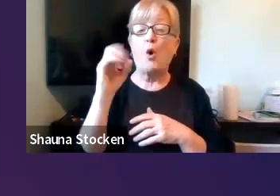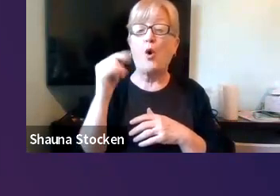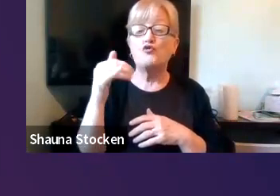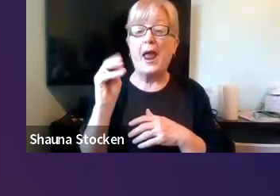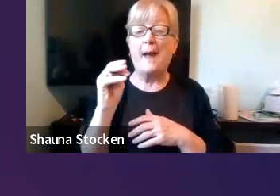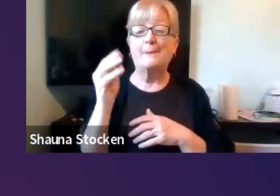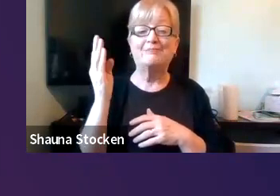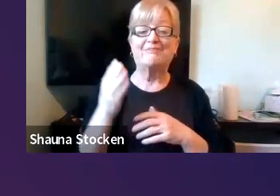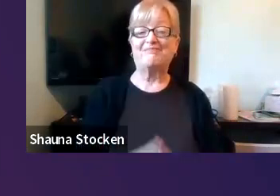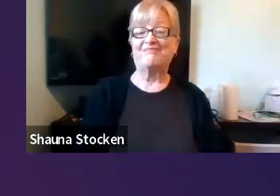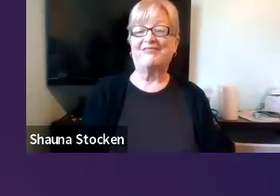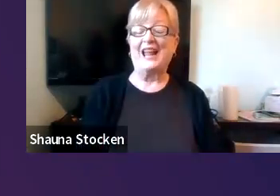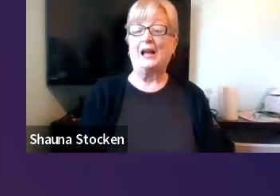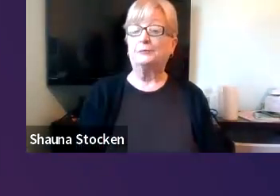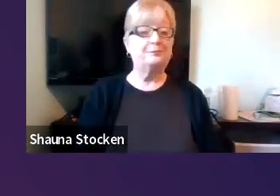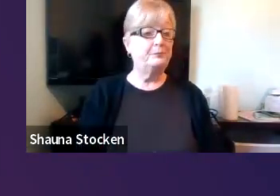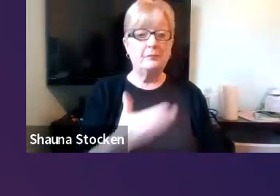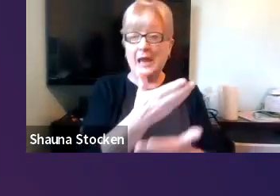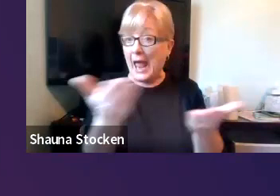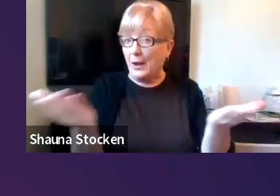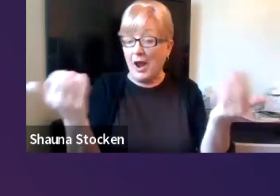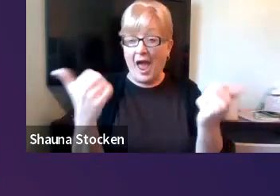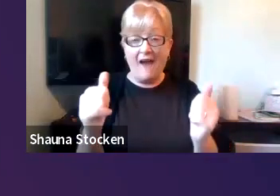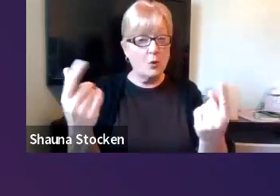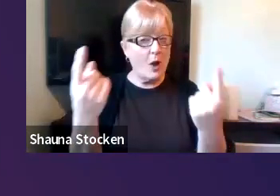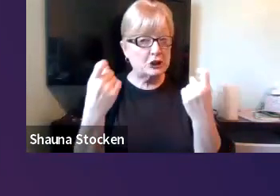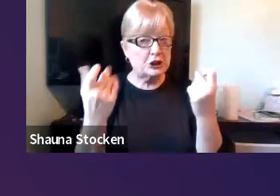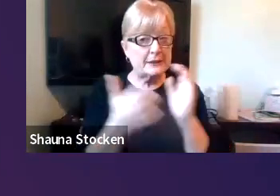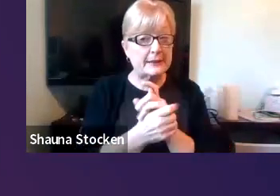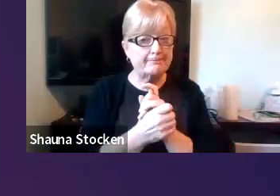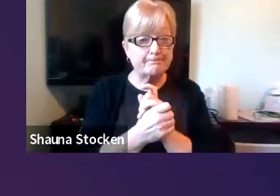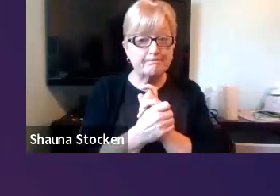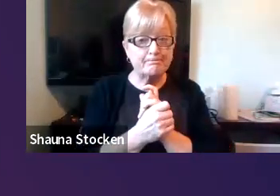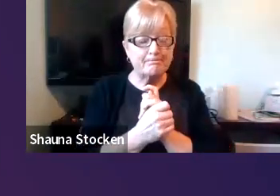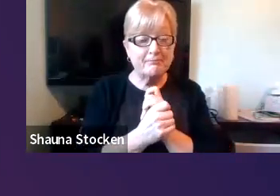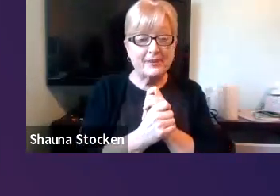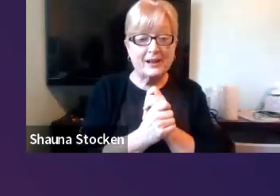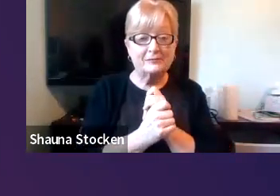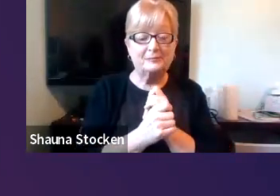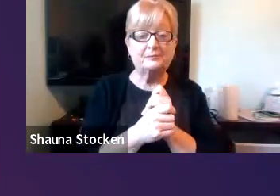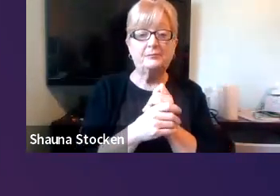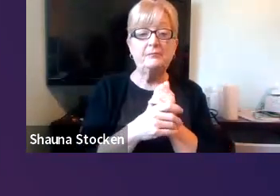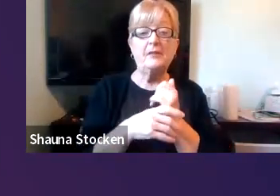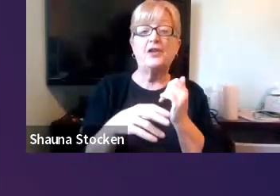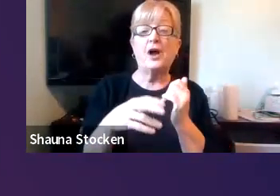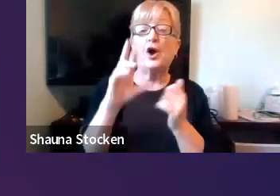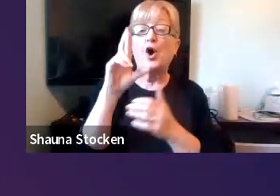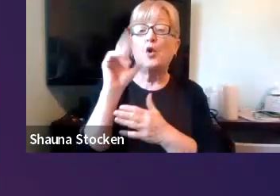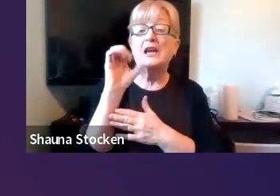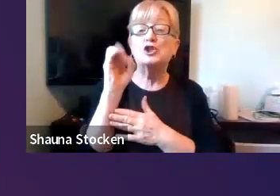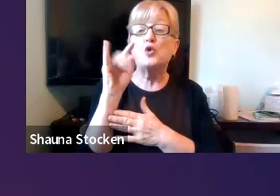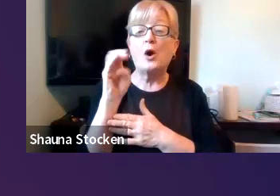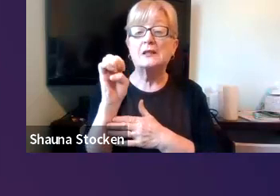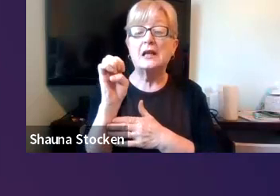Awesome. Does anyone have any questions before we sign off today? And again, the resource sheet is linked in the